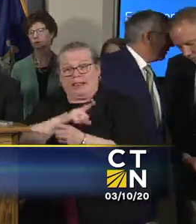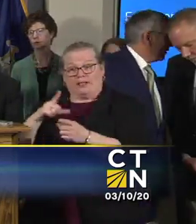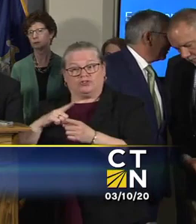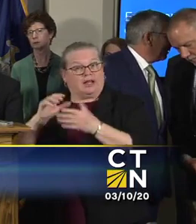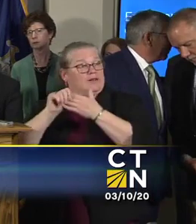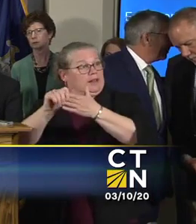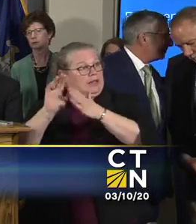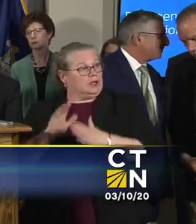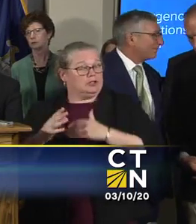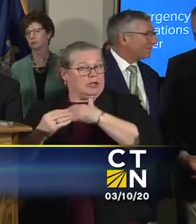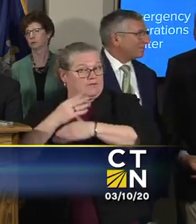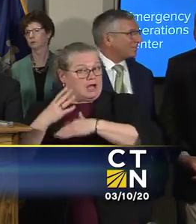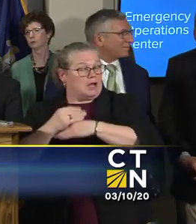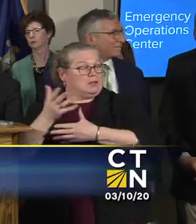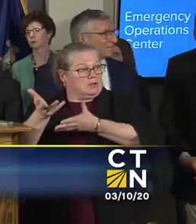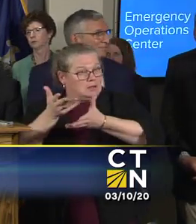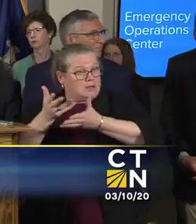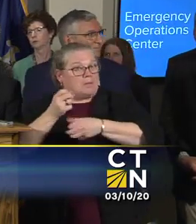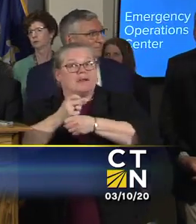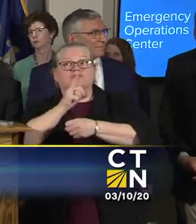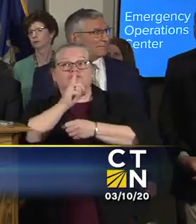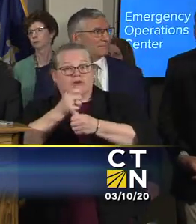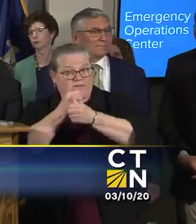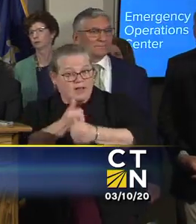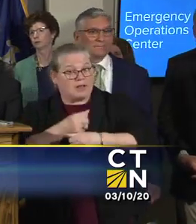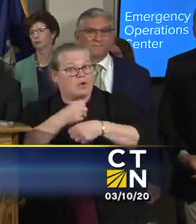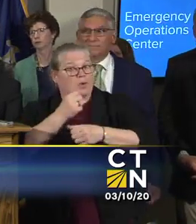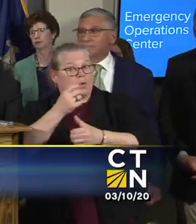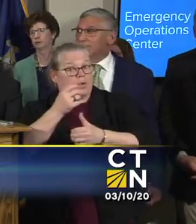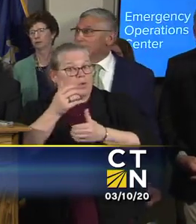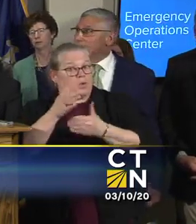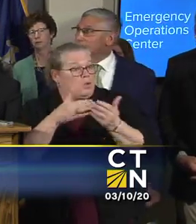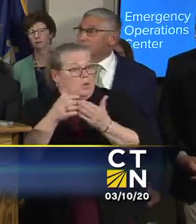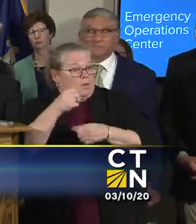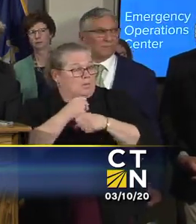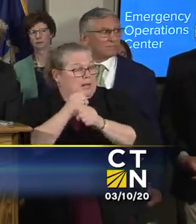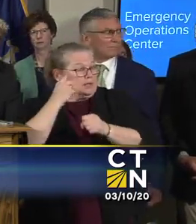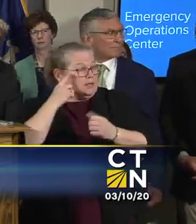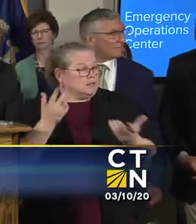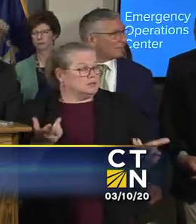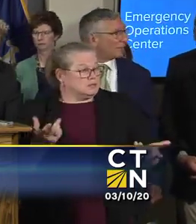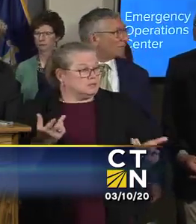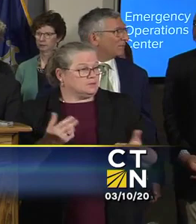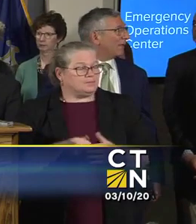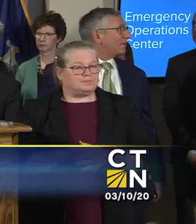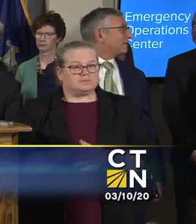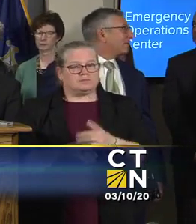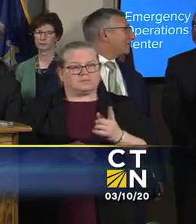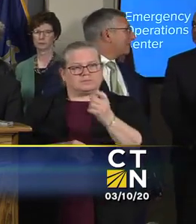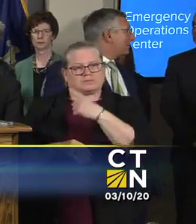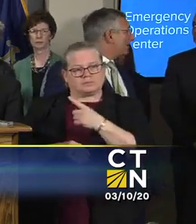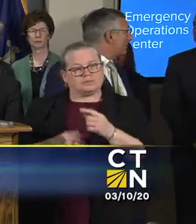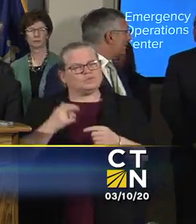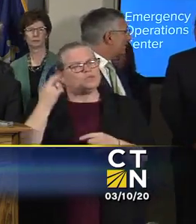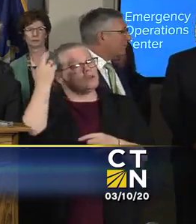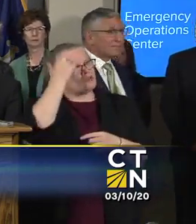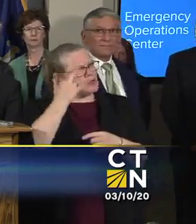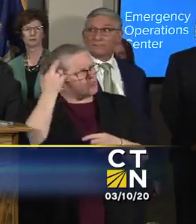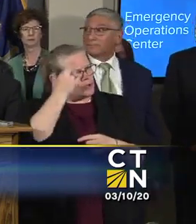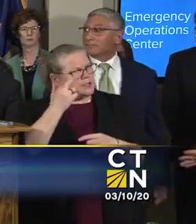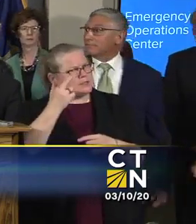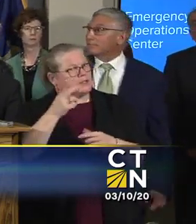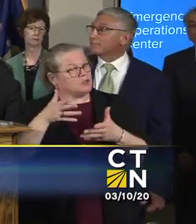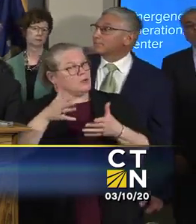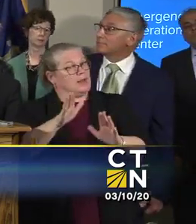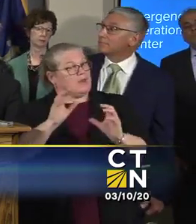that we're working within the bounds of what makes the best sense. But the information that the reason for doing this is to expedite more